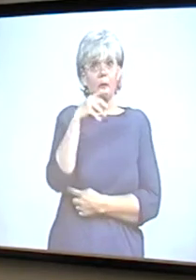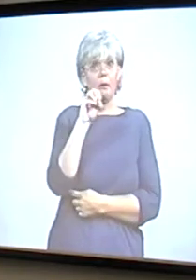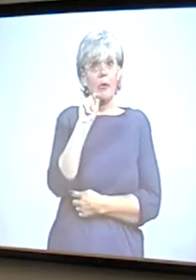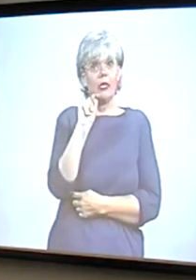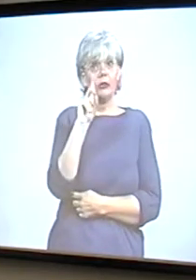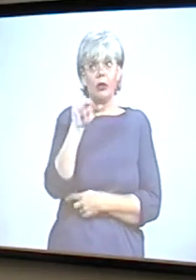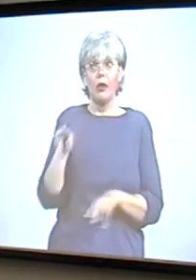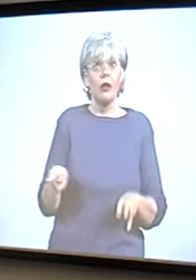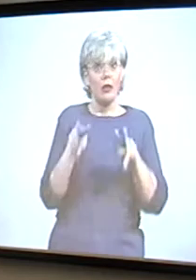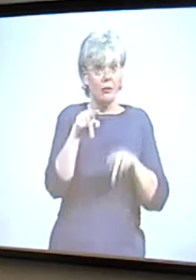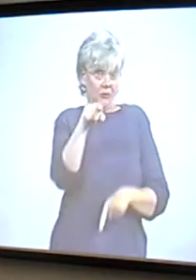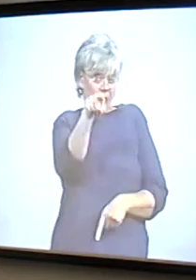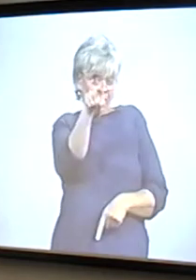commands.